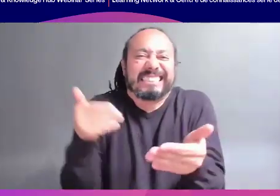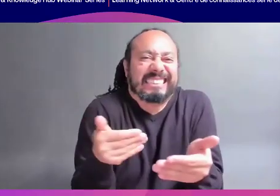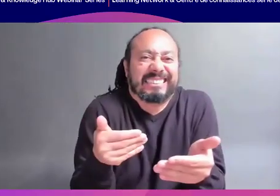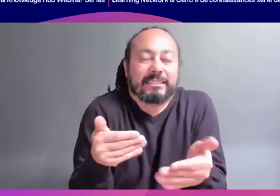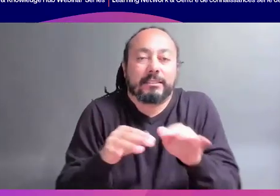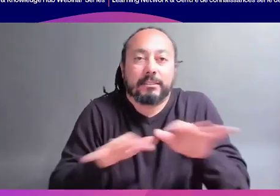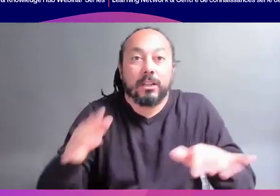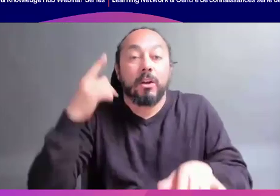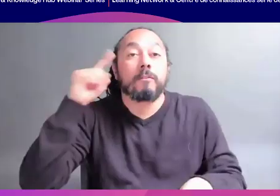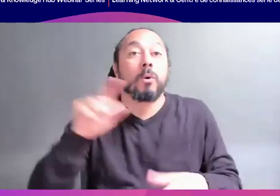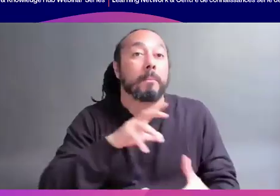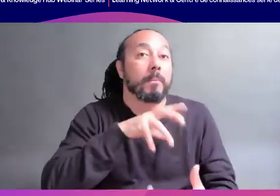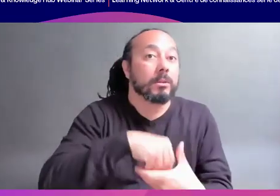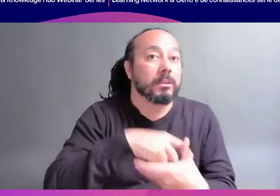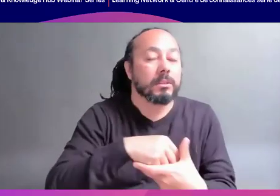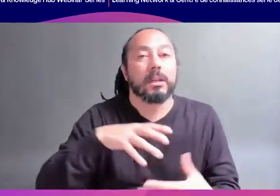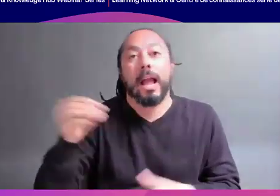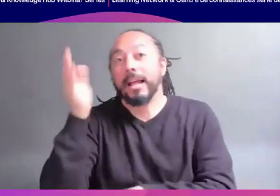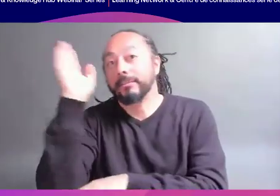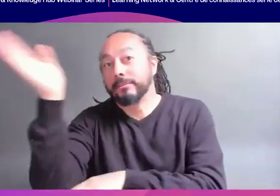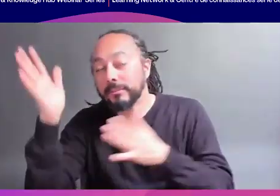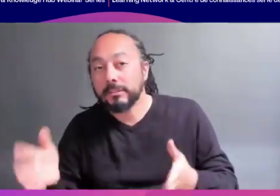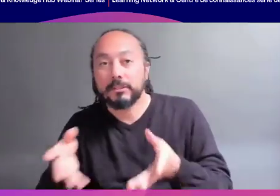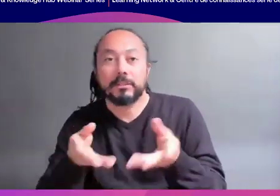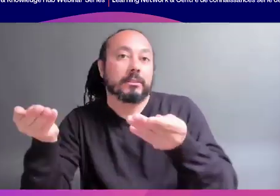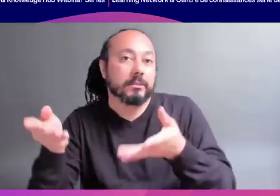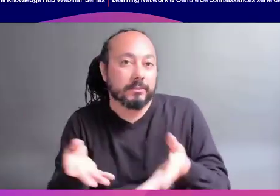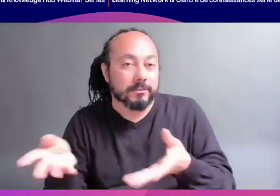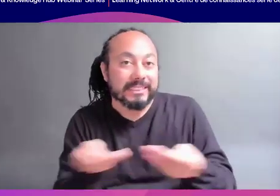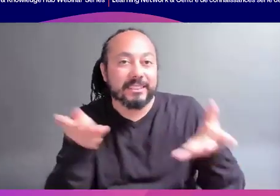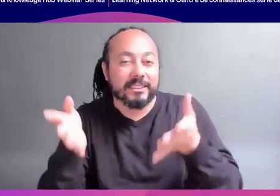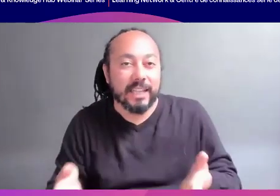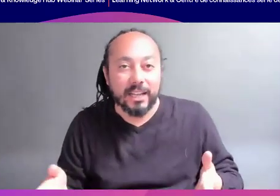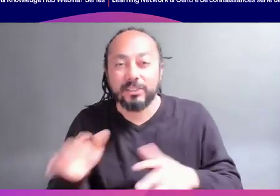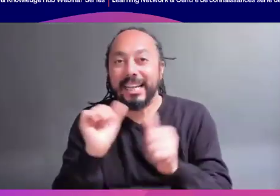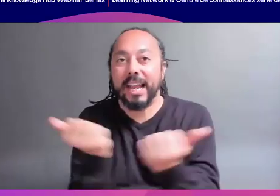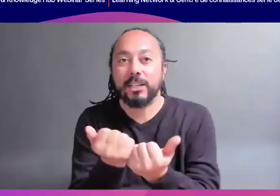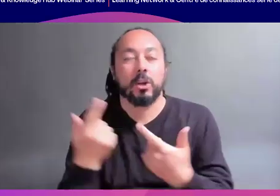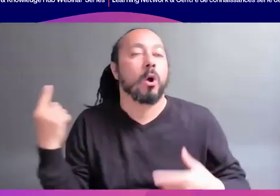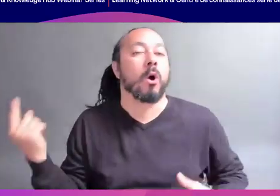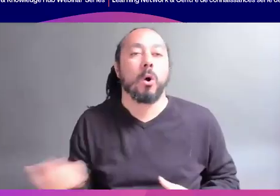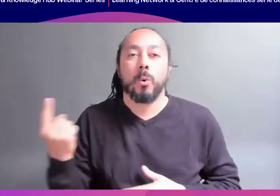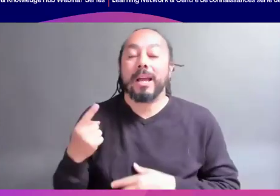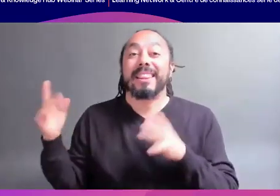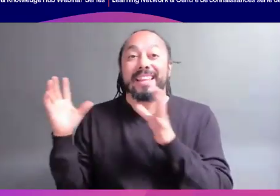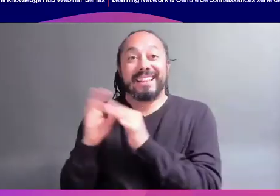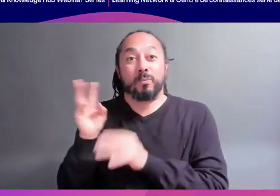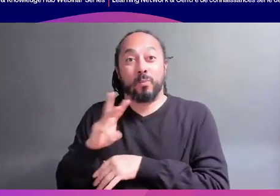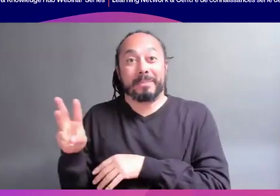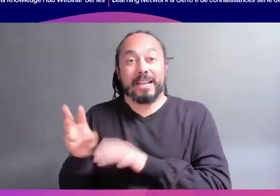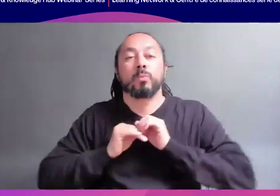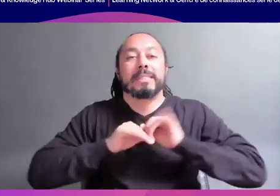both participants and from facilitators and from agencies. From the women's point of view,